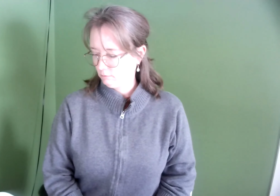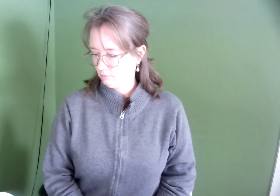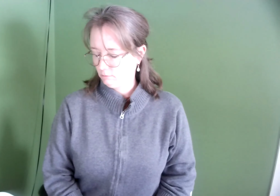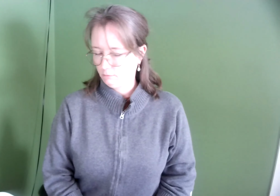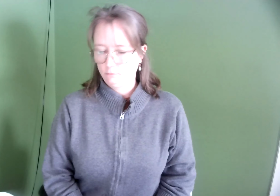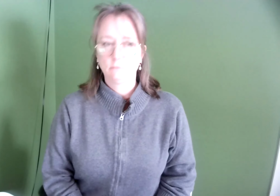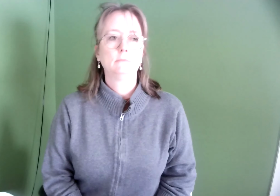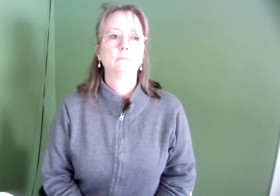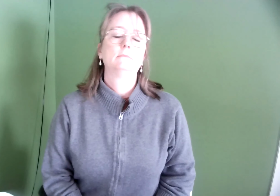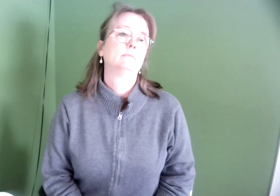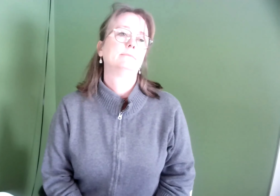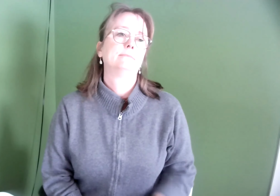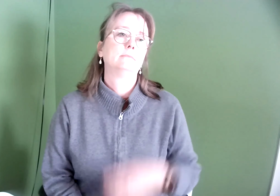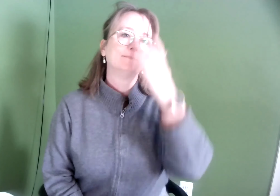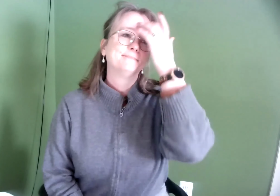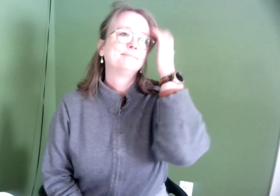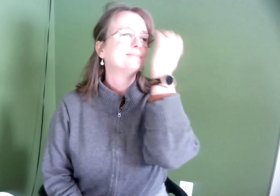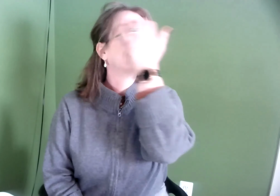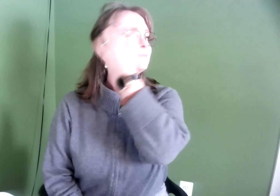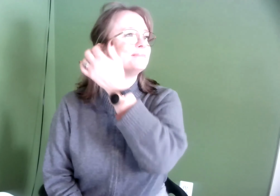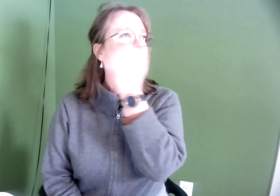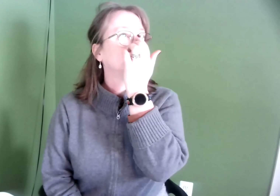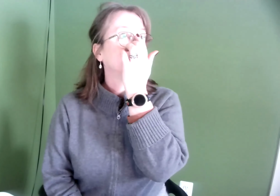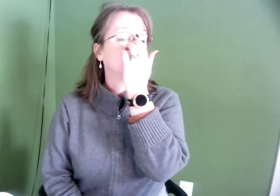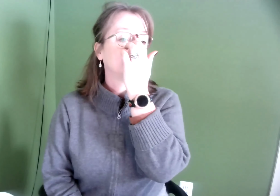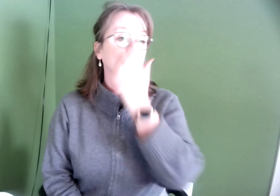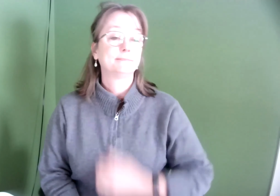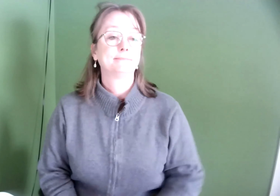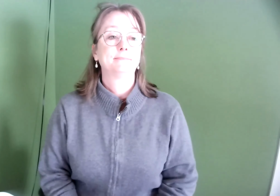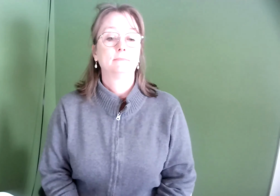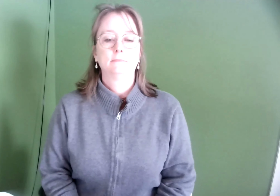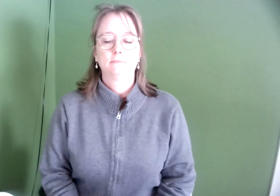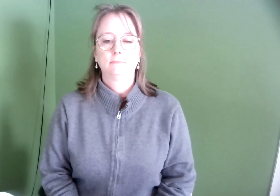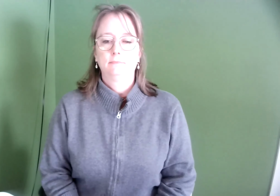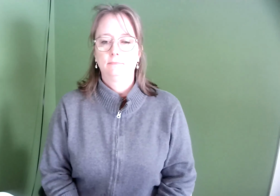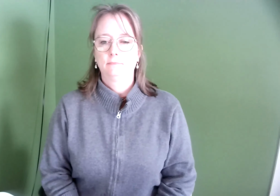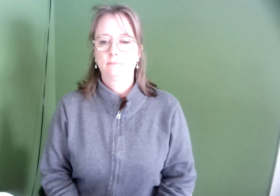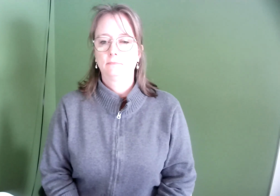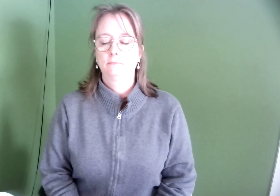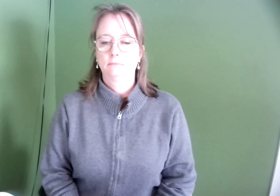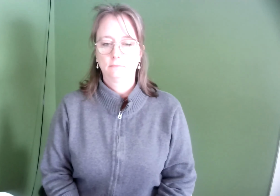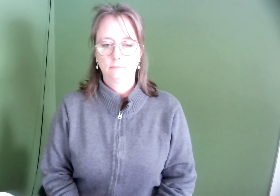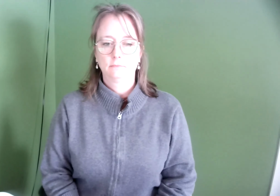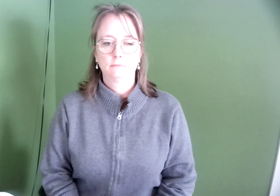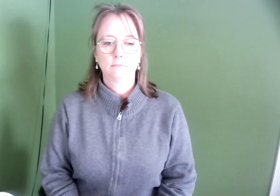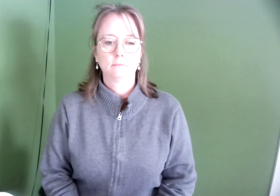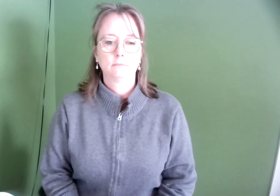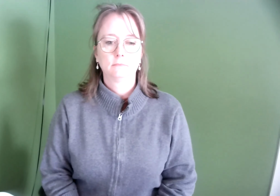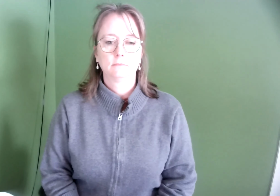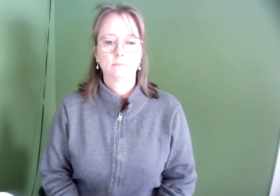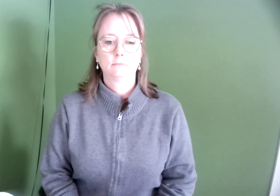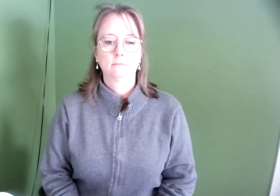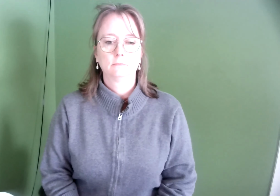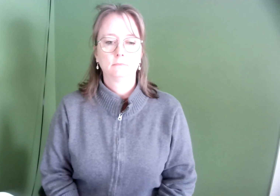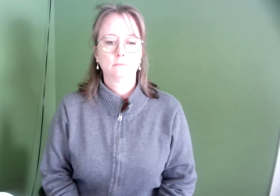conductual y yo veo que eso es un problema y es algo, un problema de tener de acceso que vamos